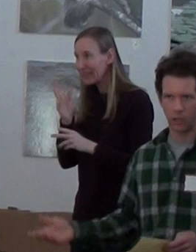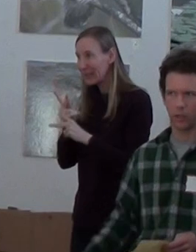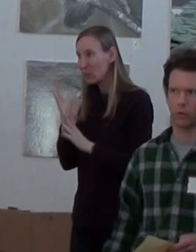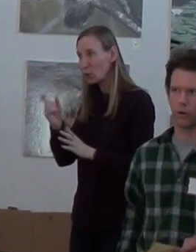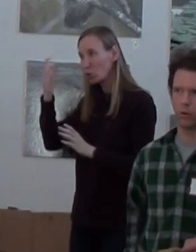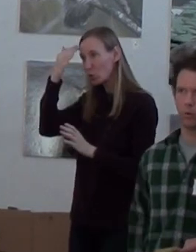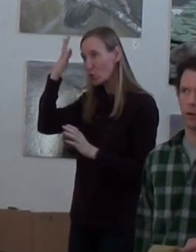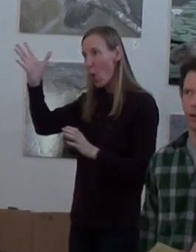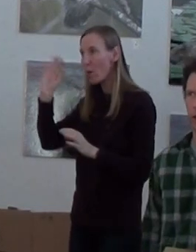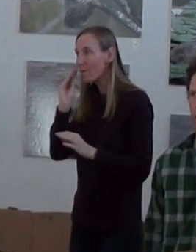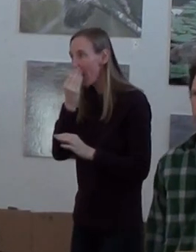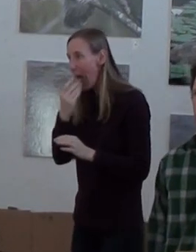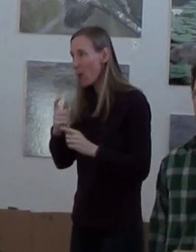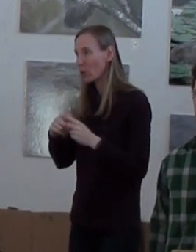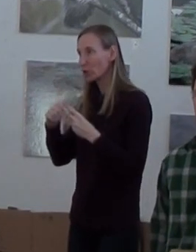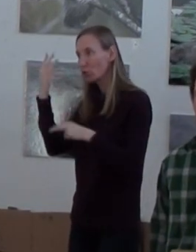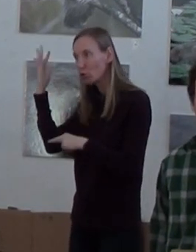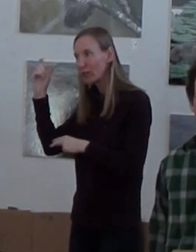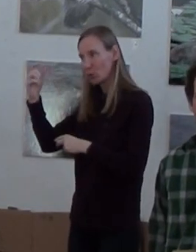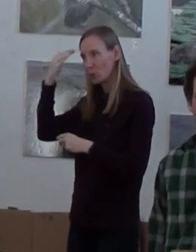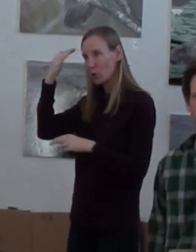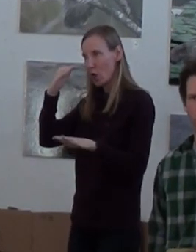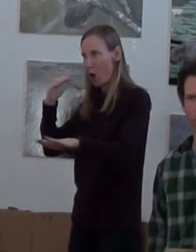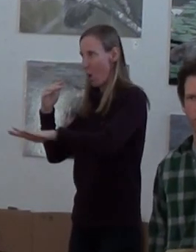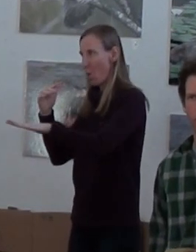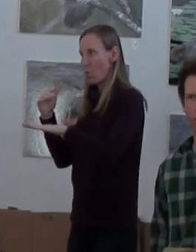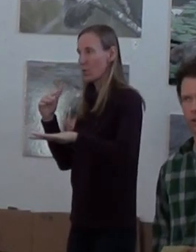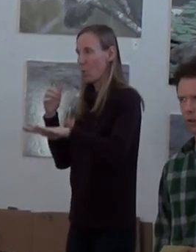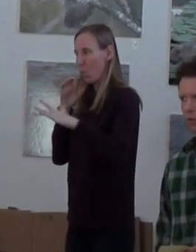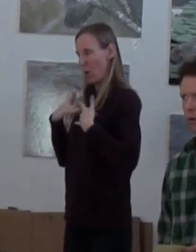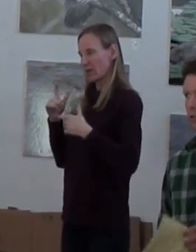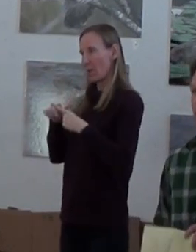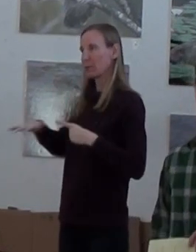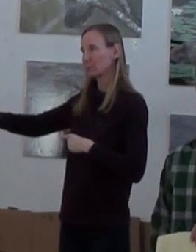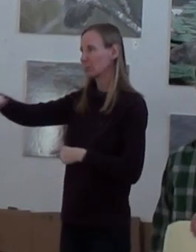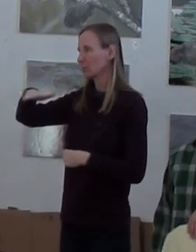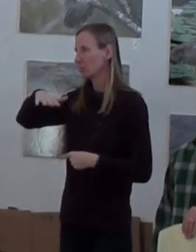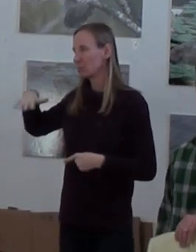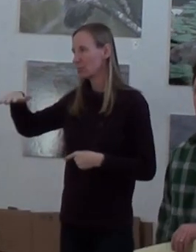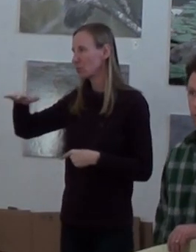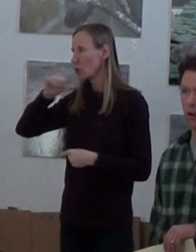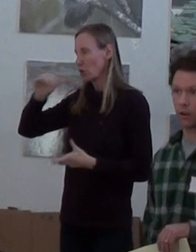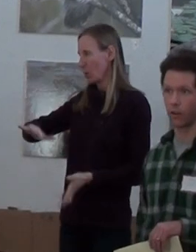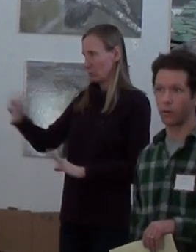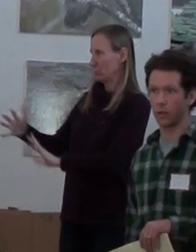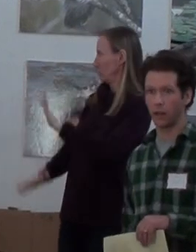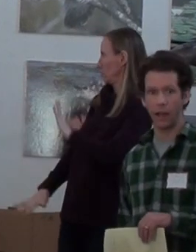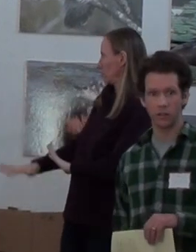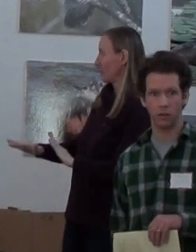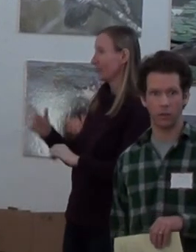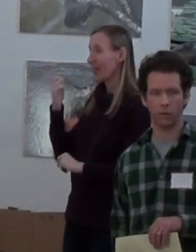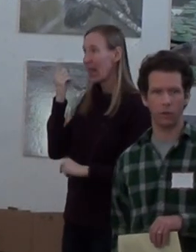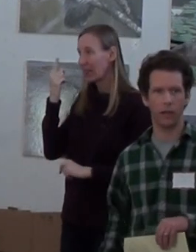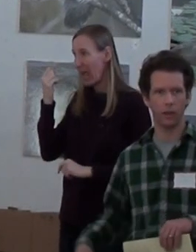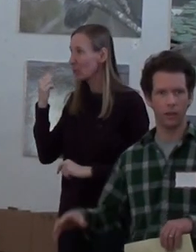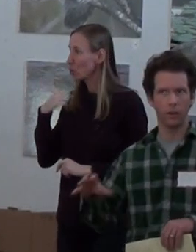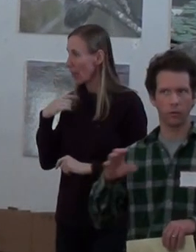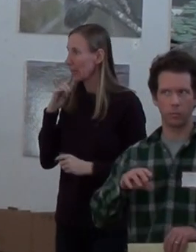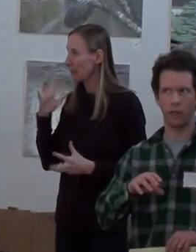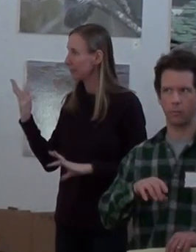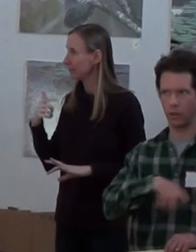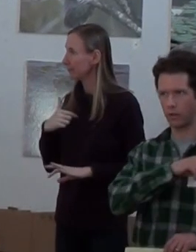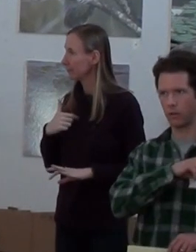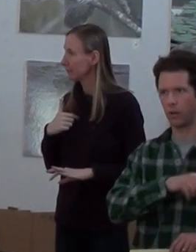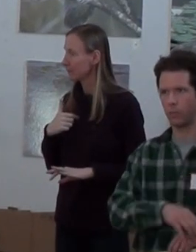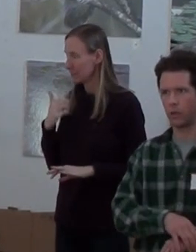flows. You know, usually you're not caught off guard too much. I was caught off guard a little bit last year because we had,